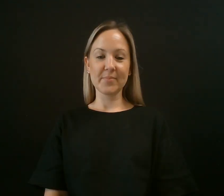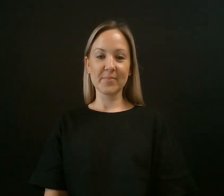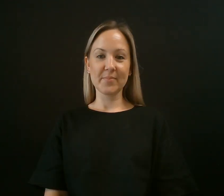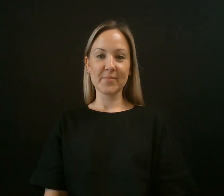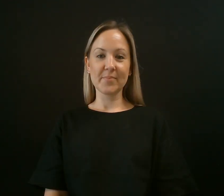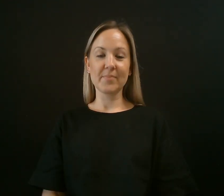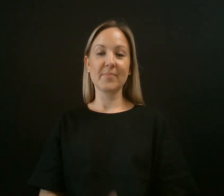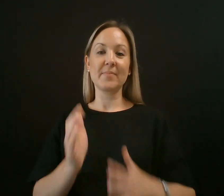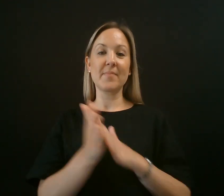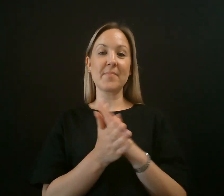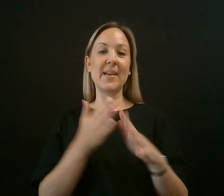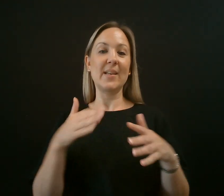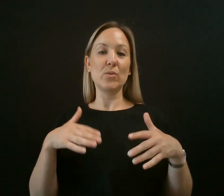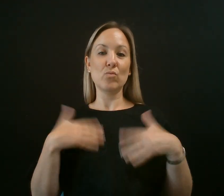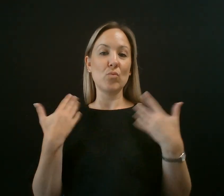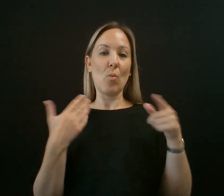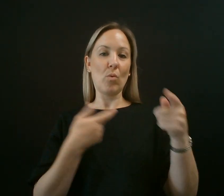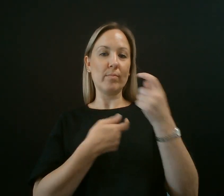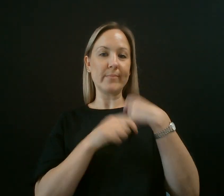not to cause or permit a nuisance,